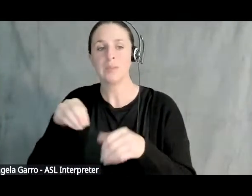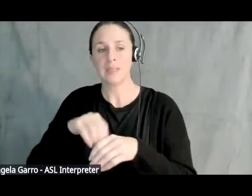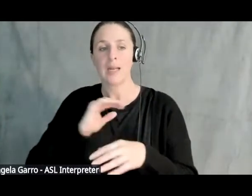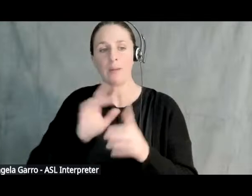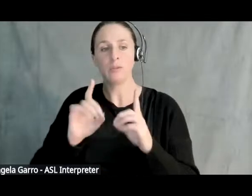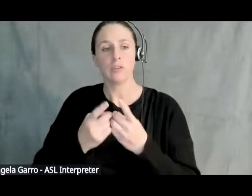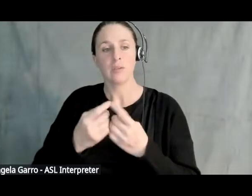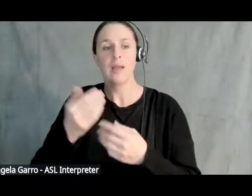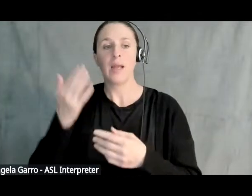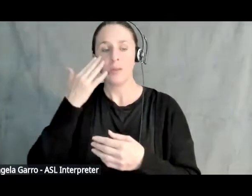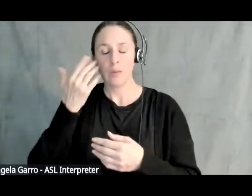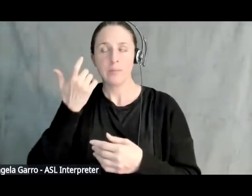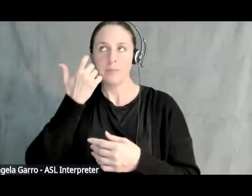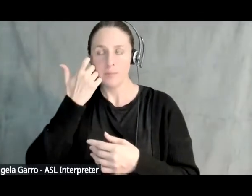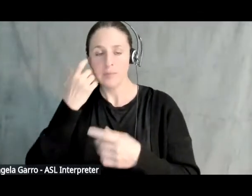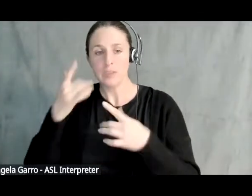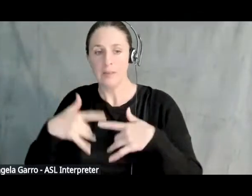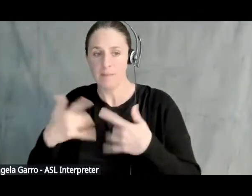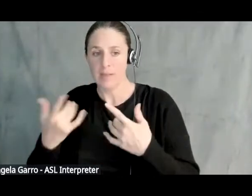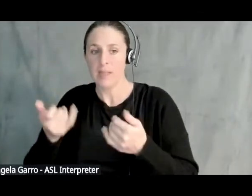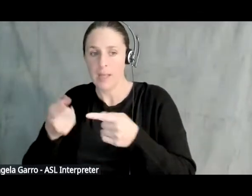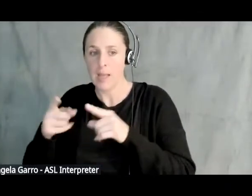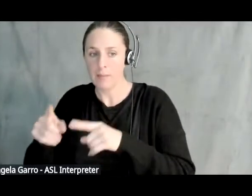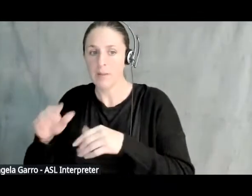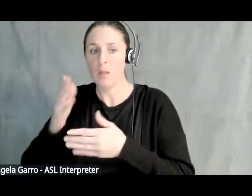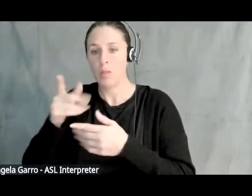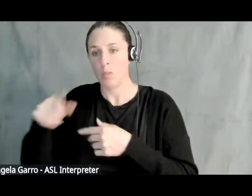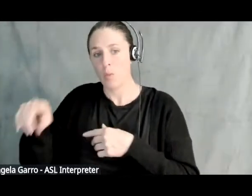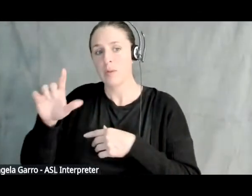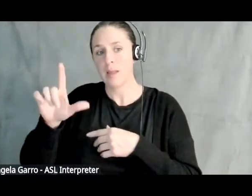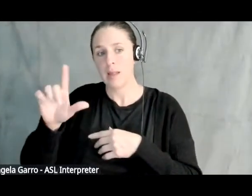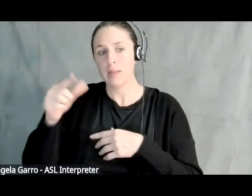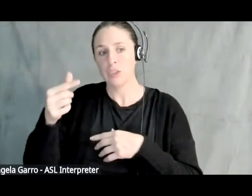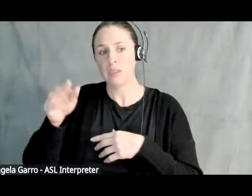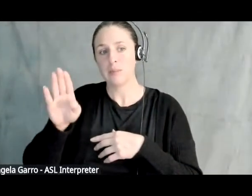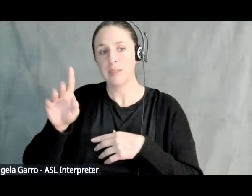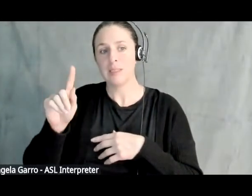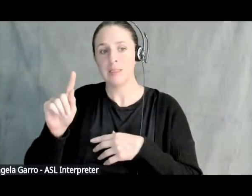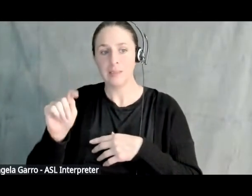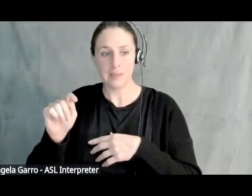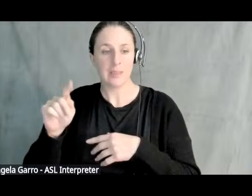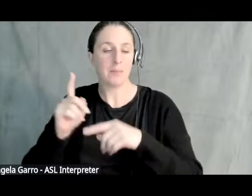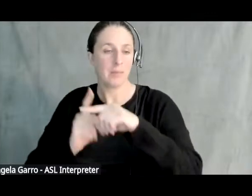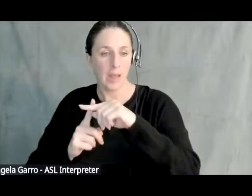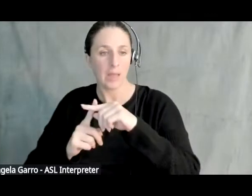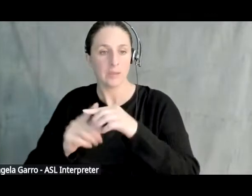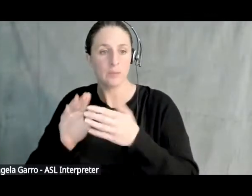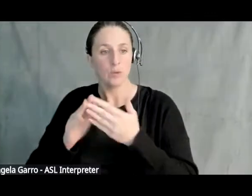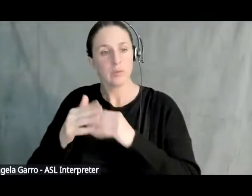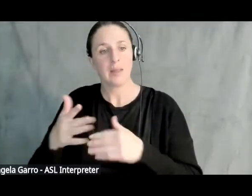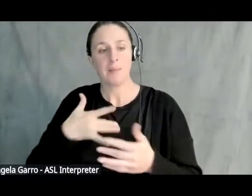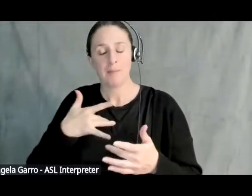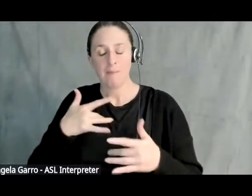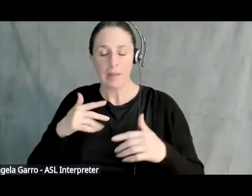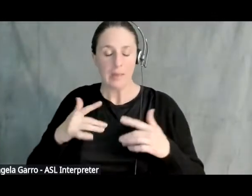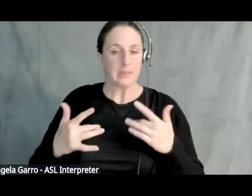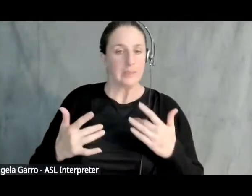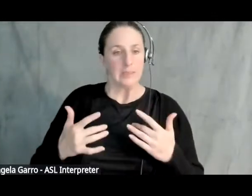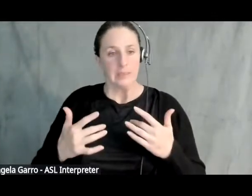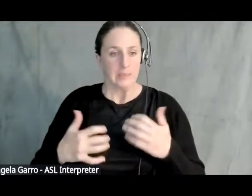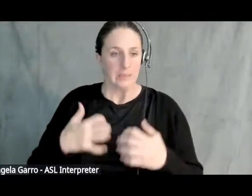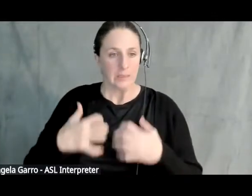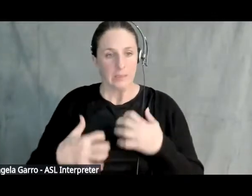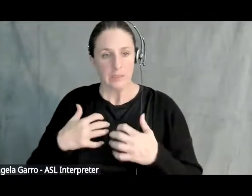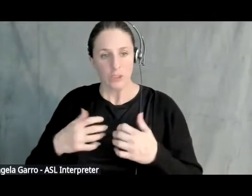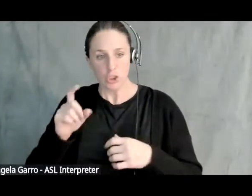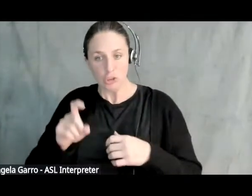of recent events, those of the LGBTQ plus community may feel hesitant to fully express themselves. So we hope